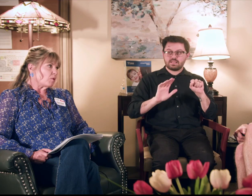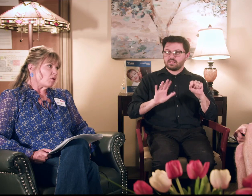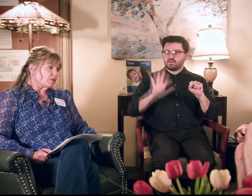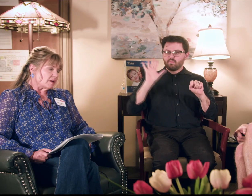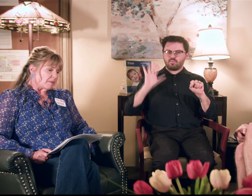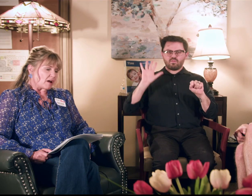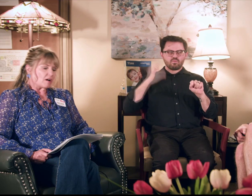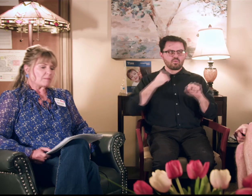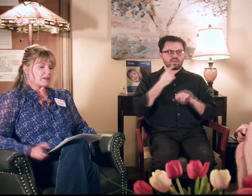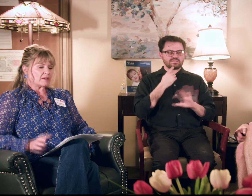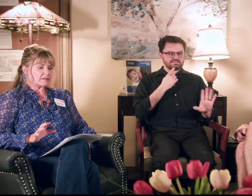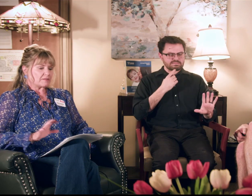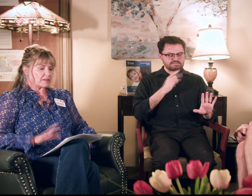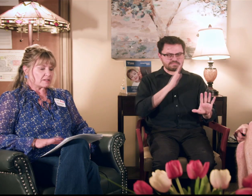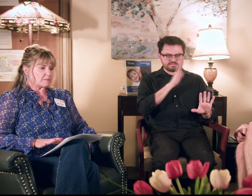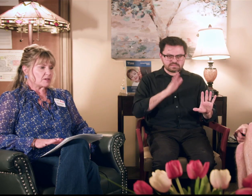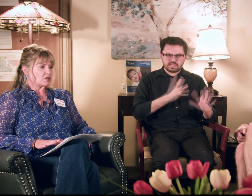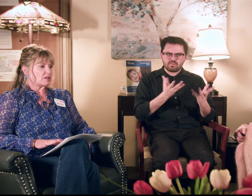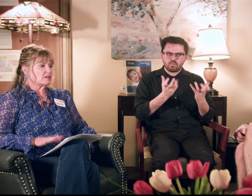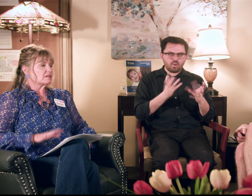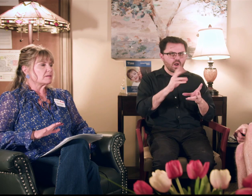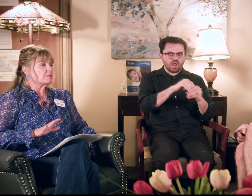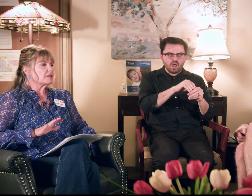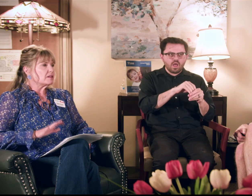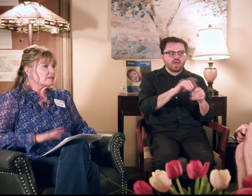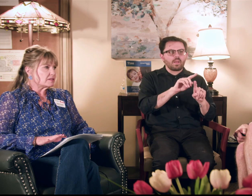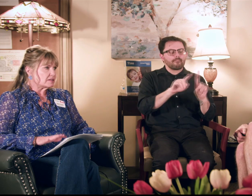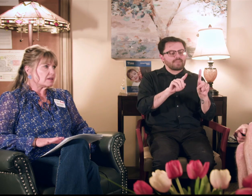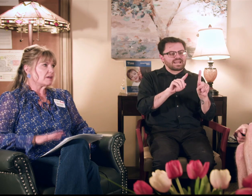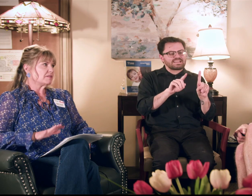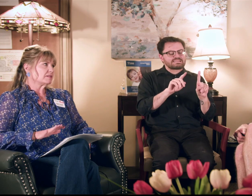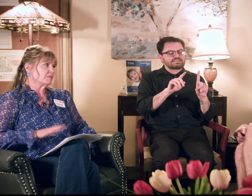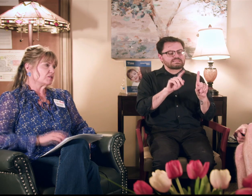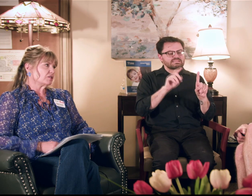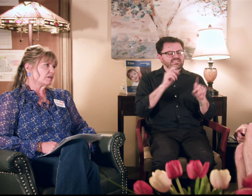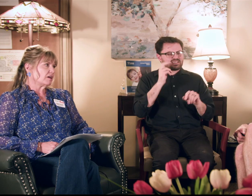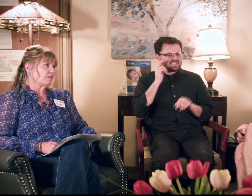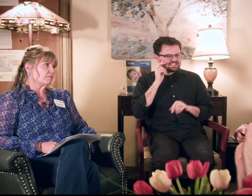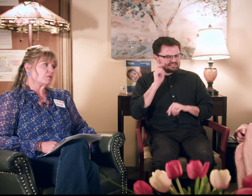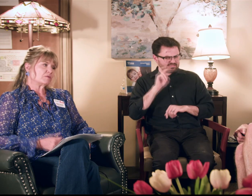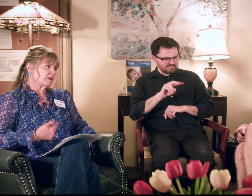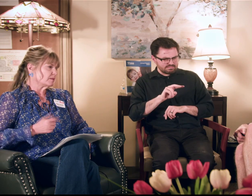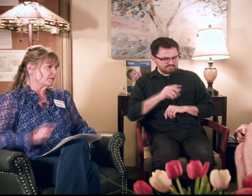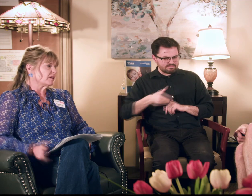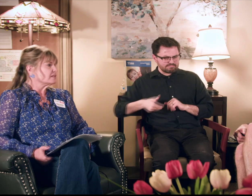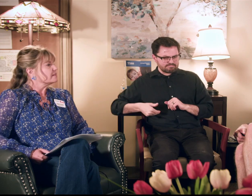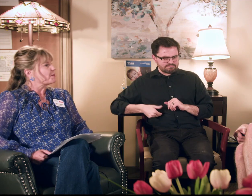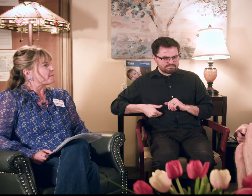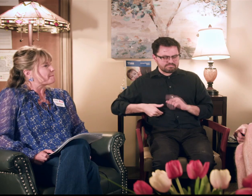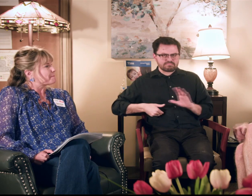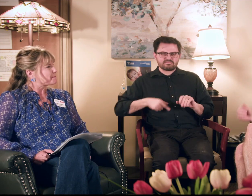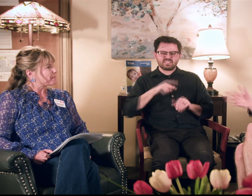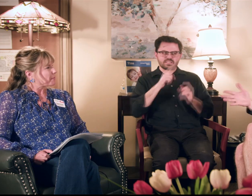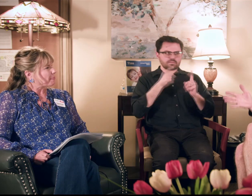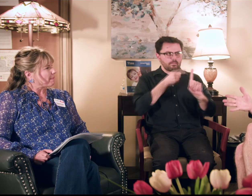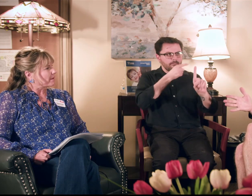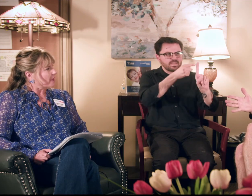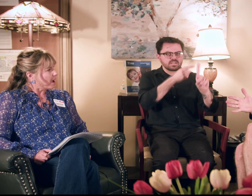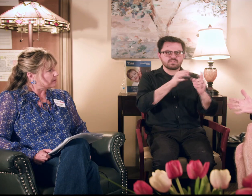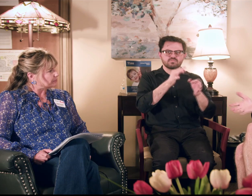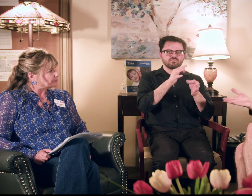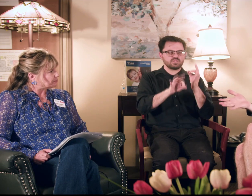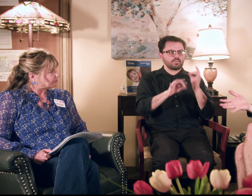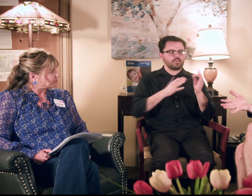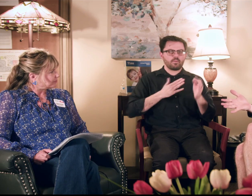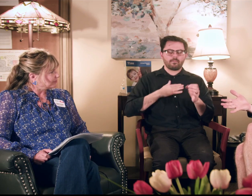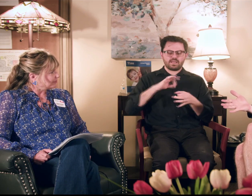it just pulled at my heart because of this mission. The simplicity of this mission moves my spirit. So maybe we